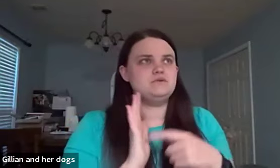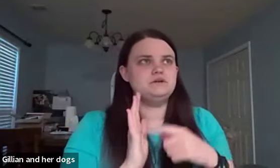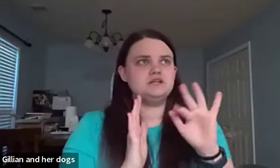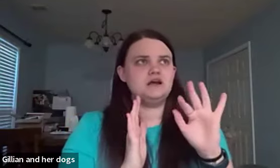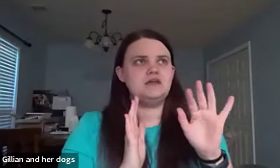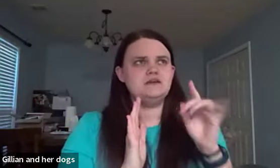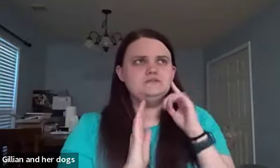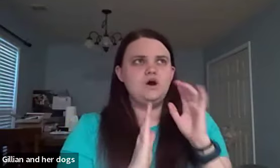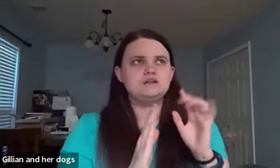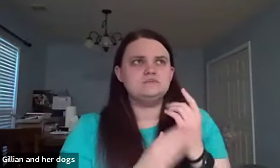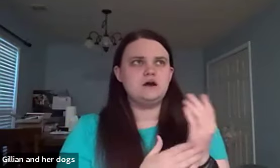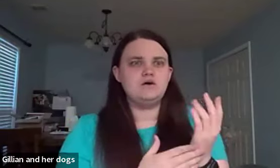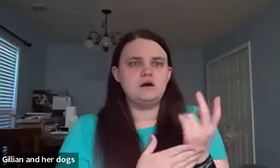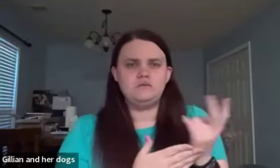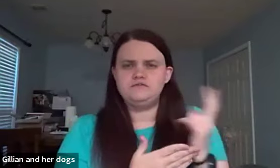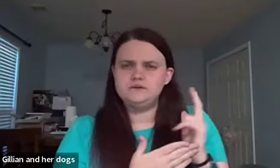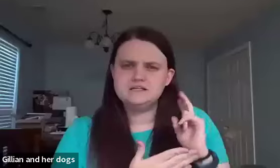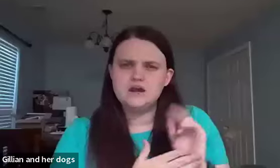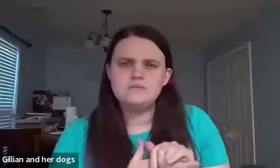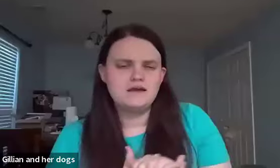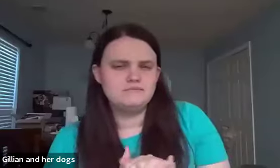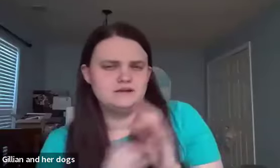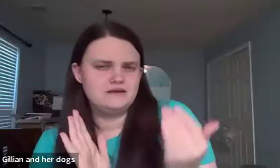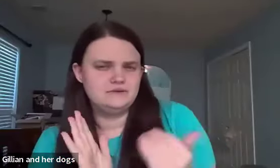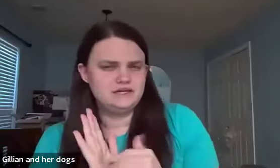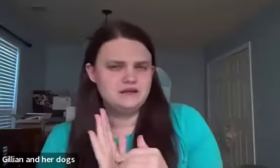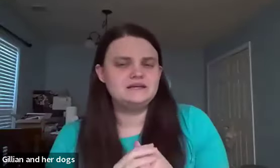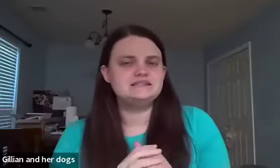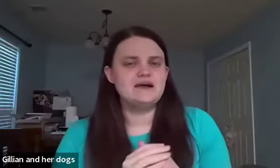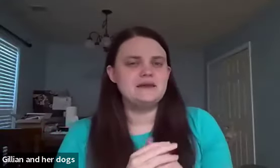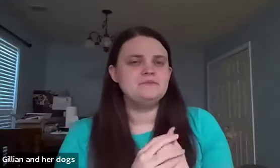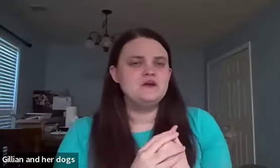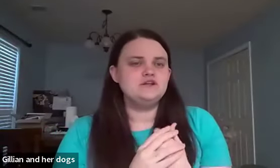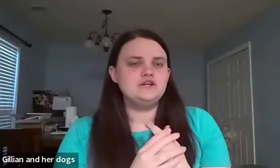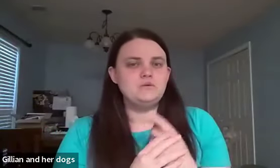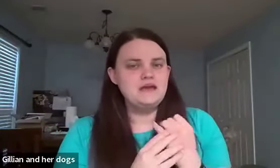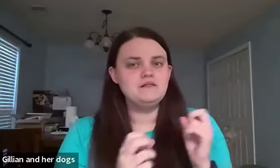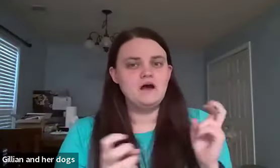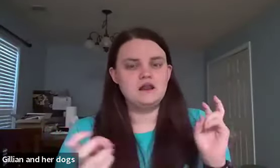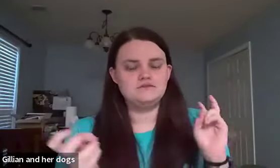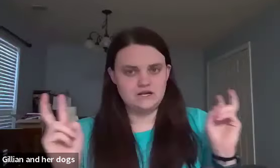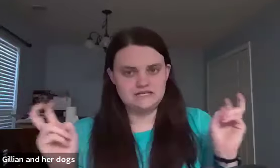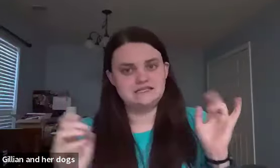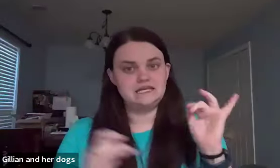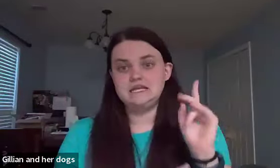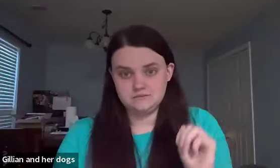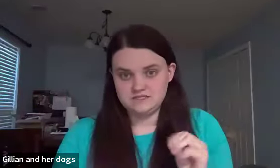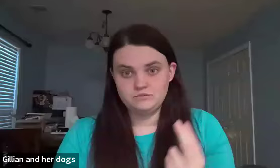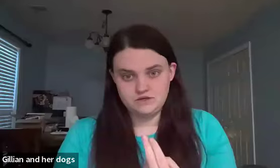example, which I think we talked about a few weeks ago, but I'm going to kind of reiterate, is like, we have a lot of phrases like idioms that we